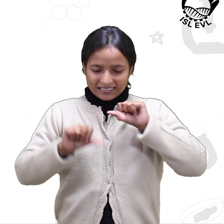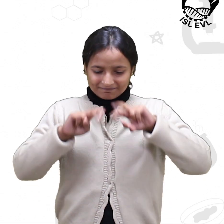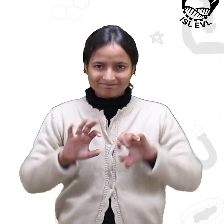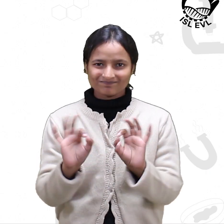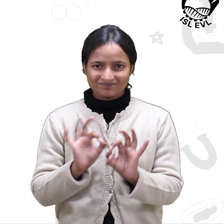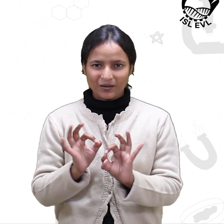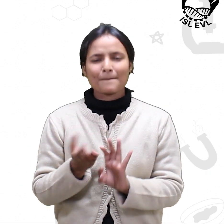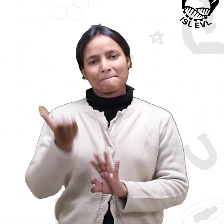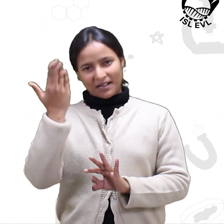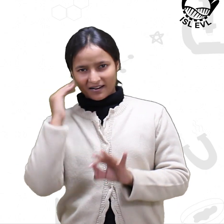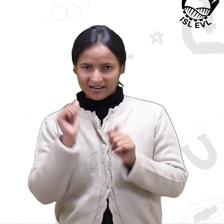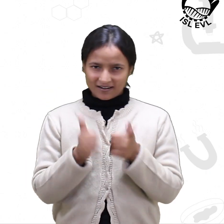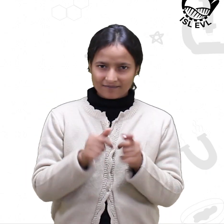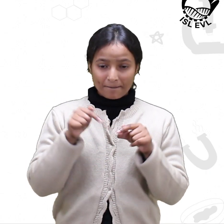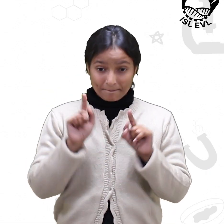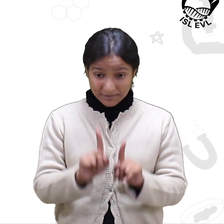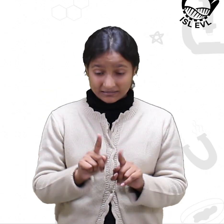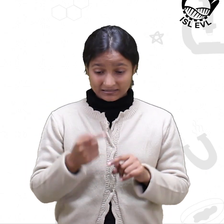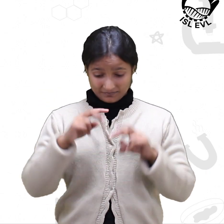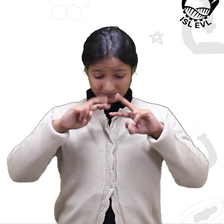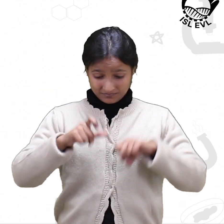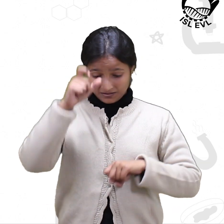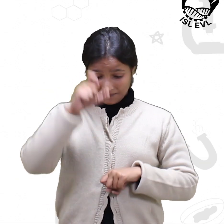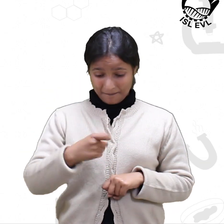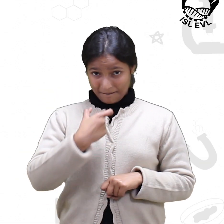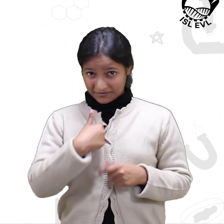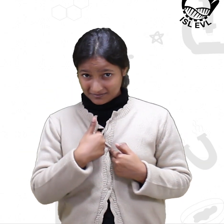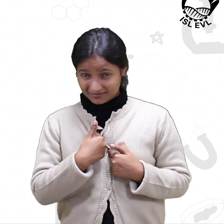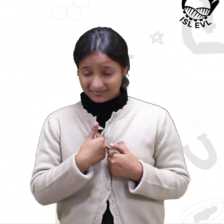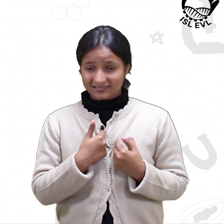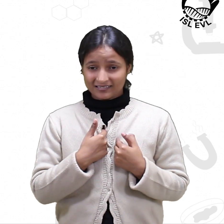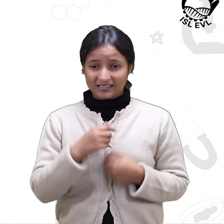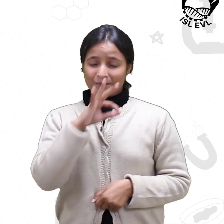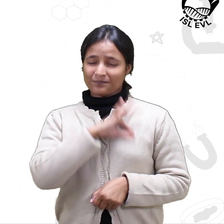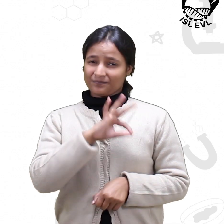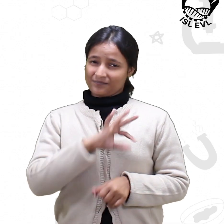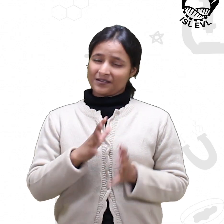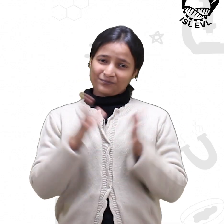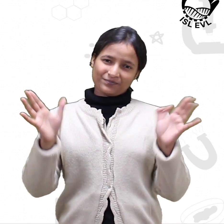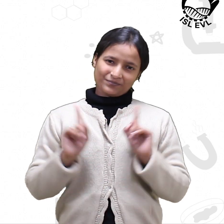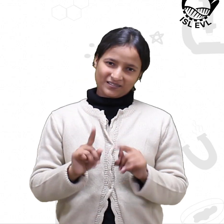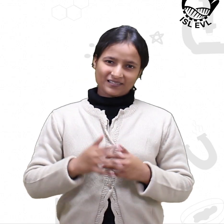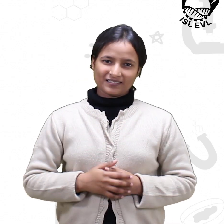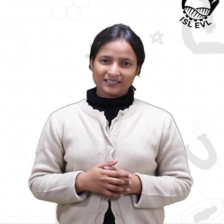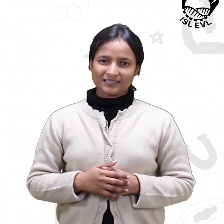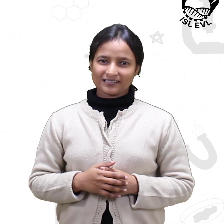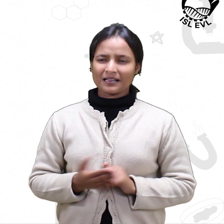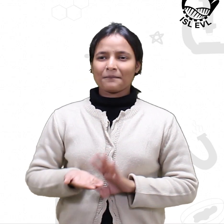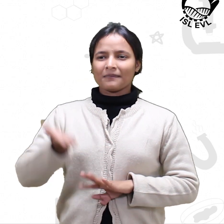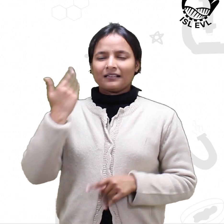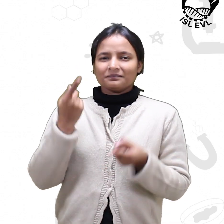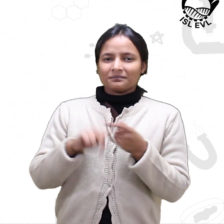I'm doing, so I will not talk about that. But I think the perks of being a scientist is that, first of all, you're